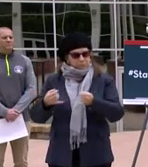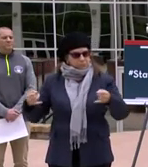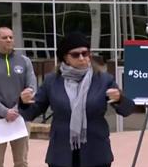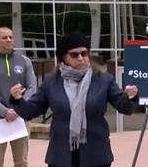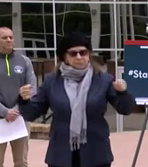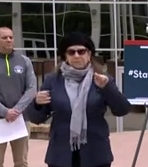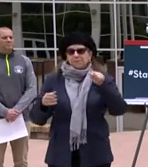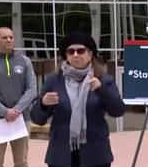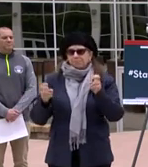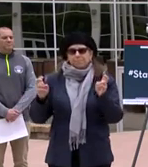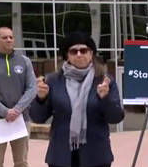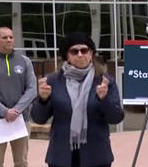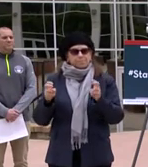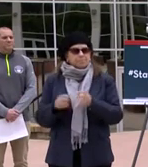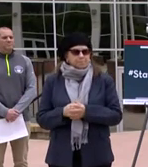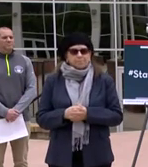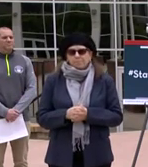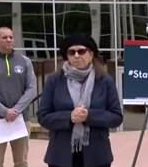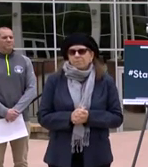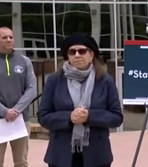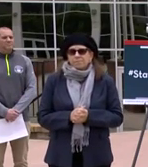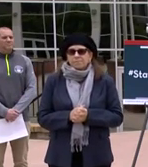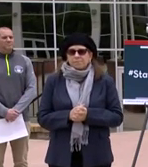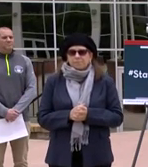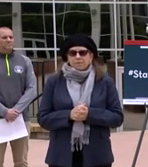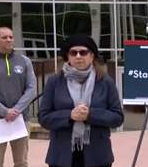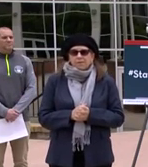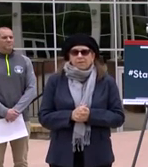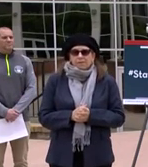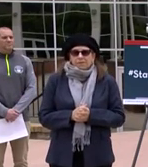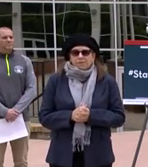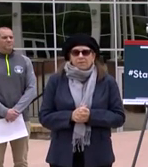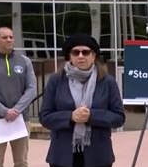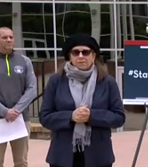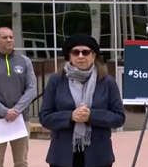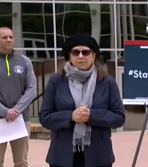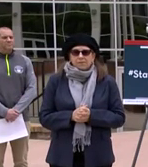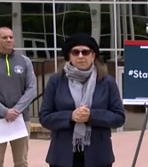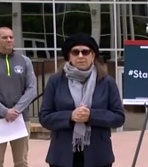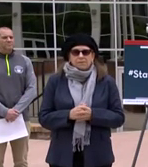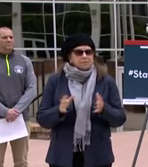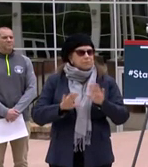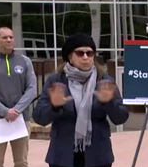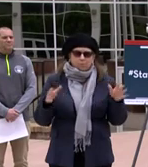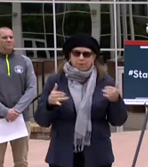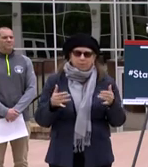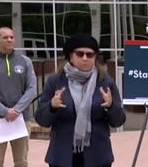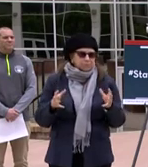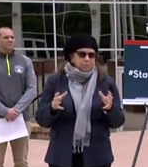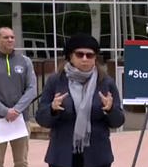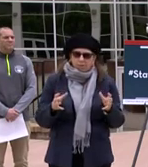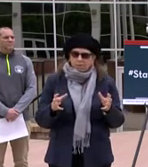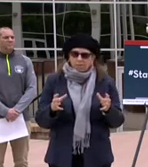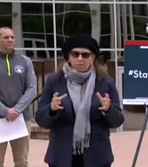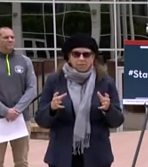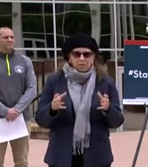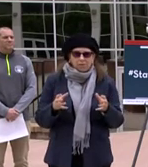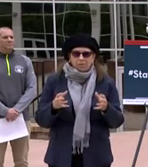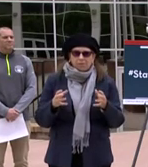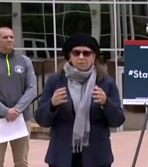encouraging people not to play pickup games all across the city. So all of those things continue to